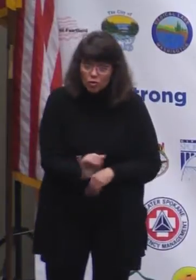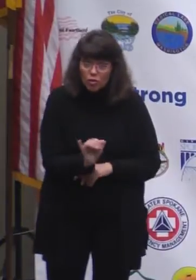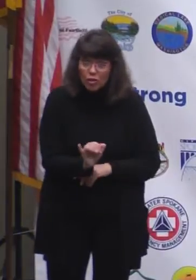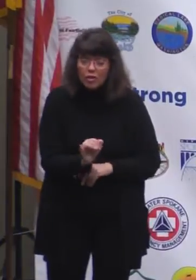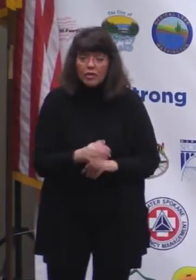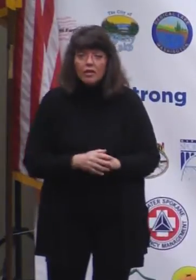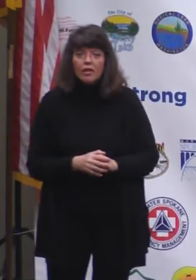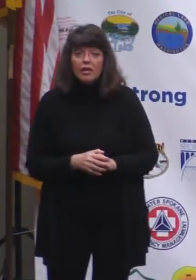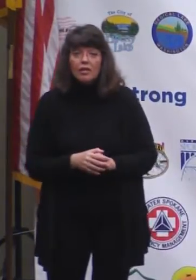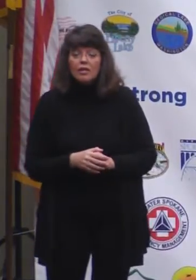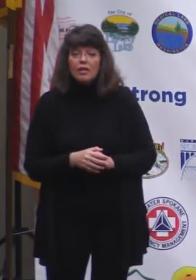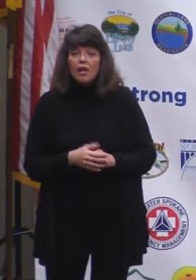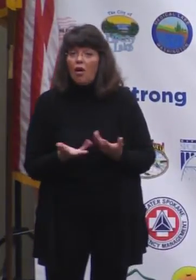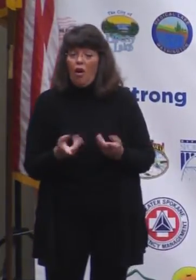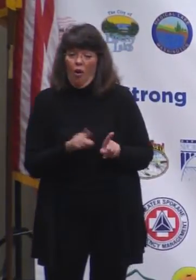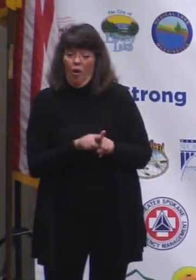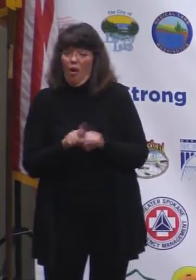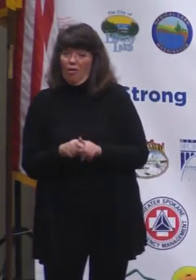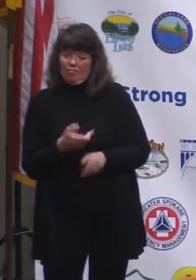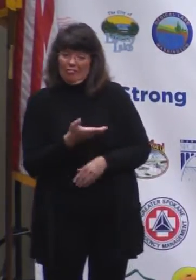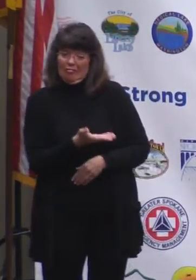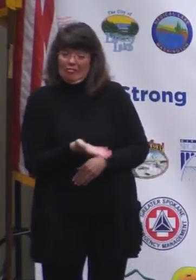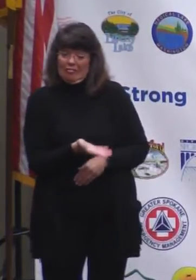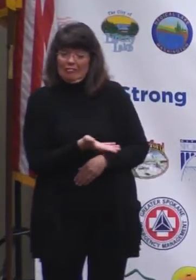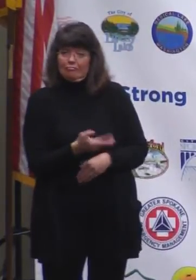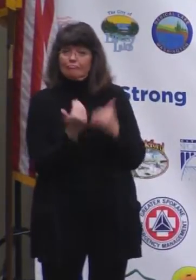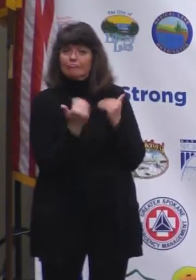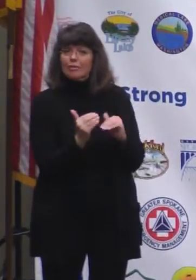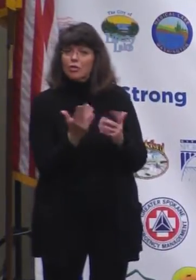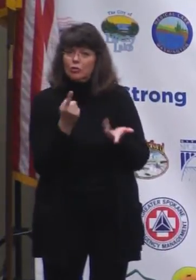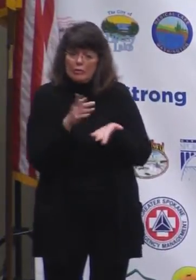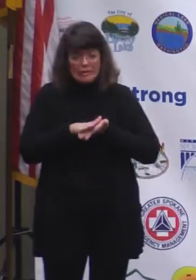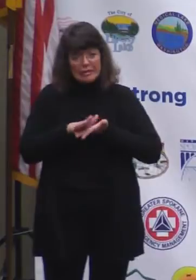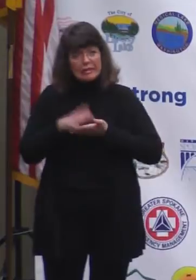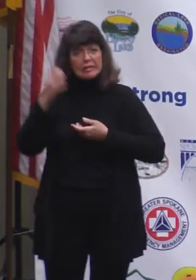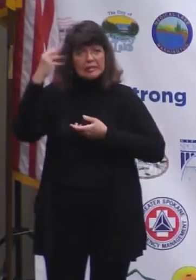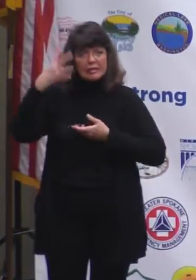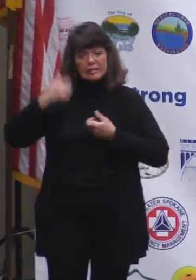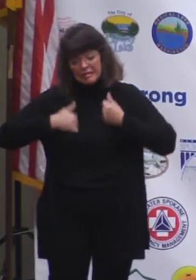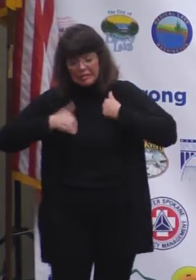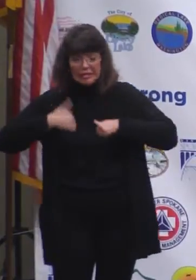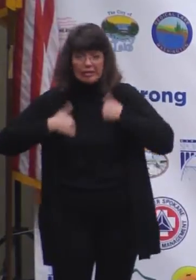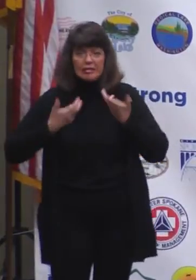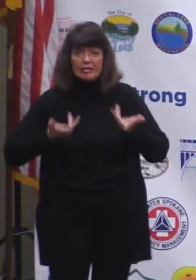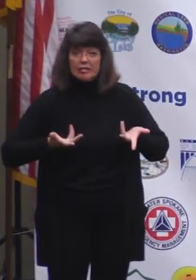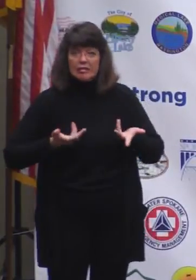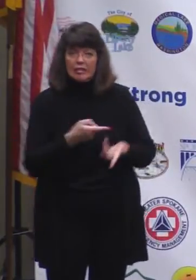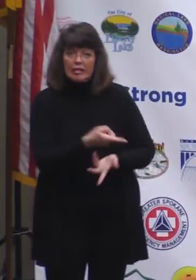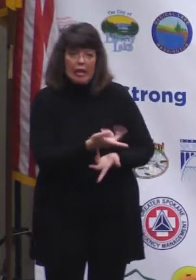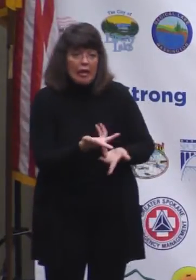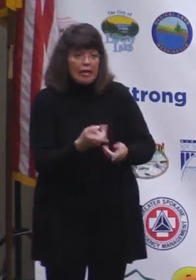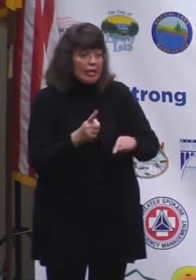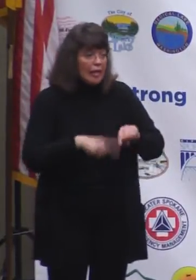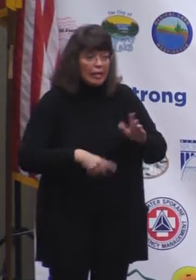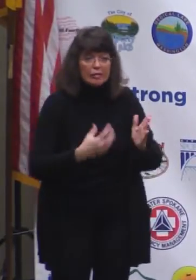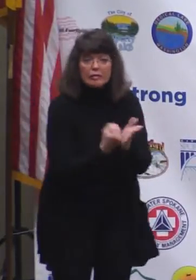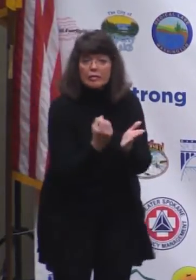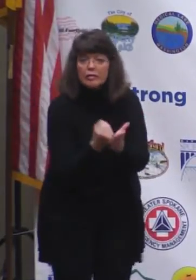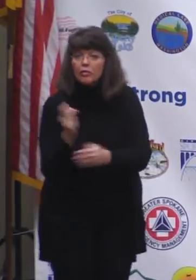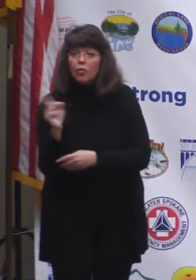limited on hygiene, so there's not a lot of places necessarily to wash your hands or to keep up on